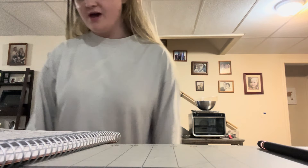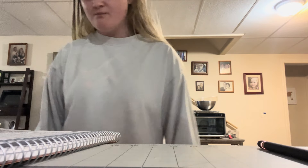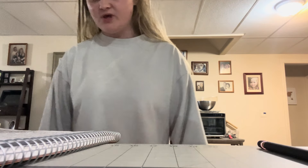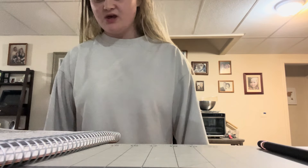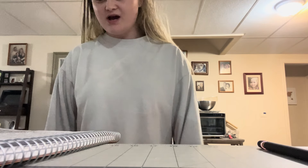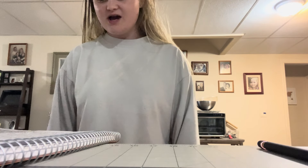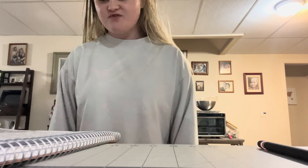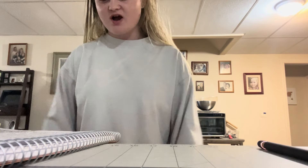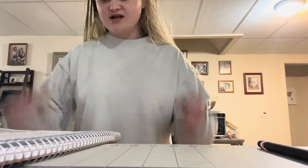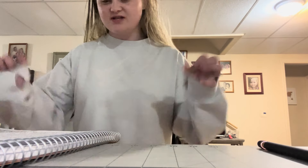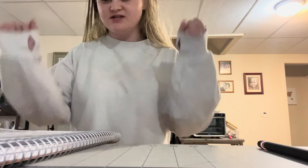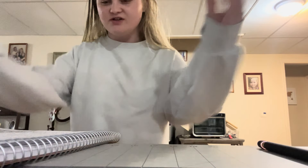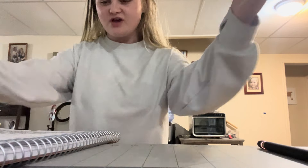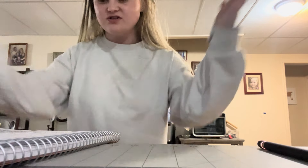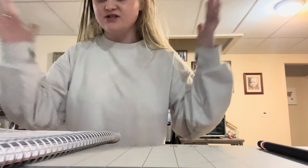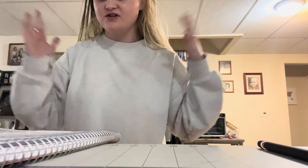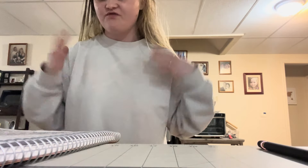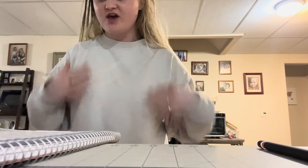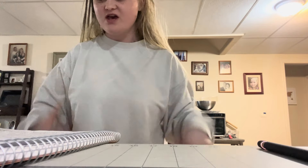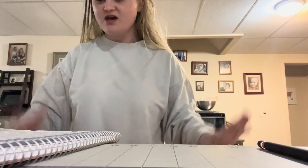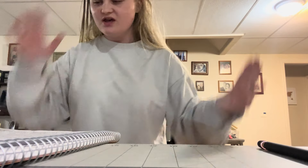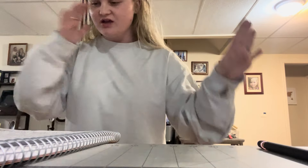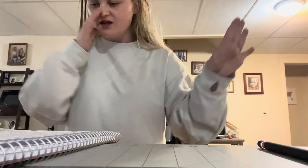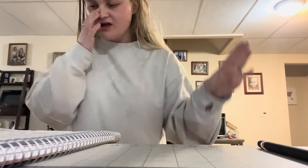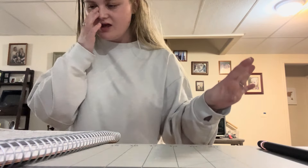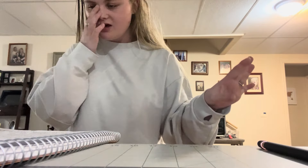me. I've got tens of thousands of fans